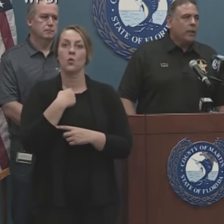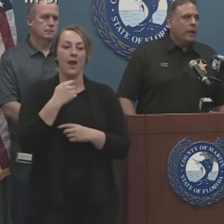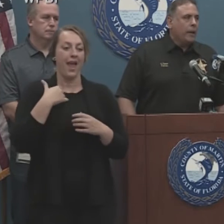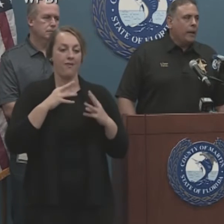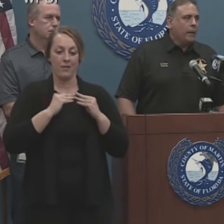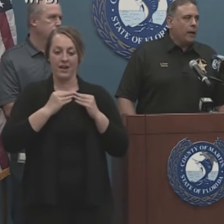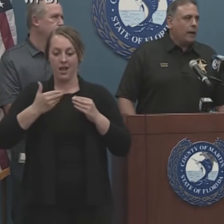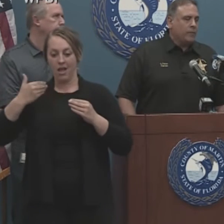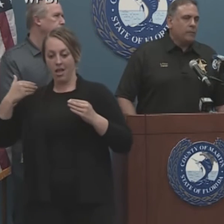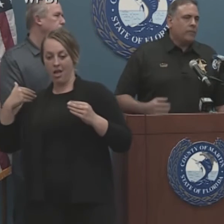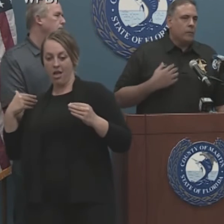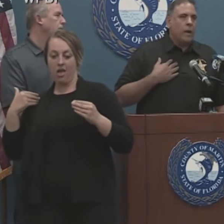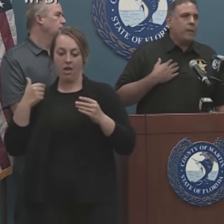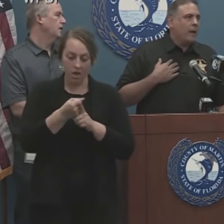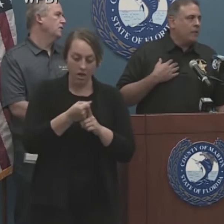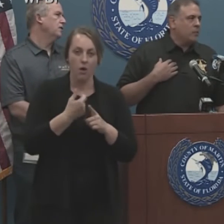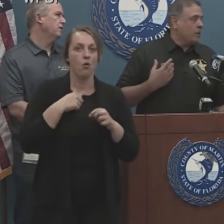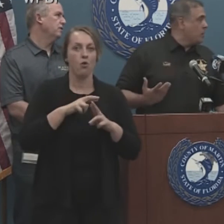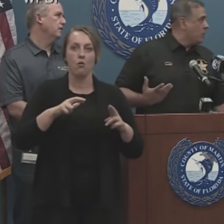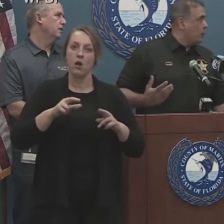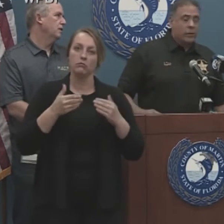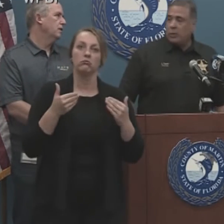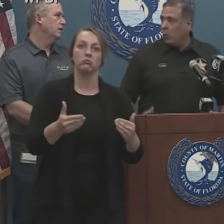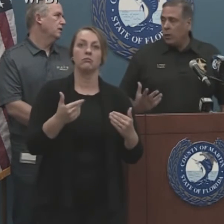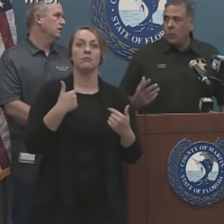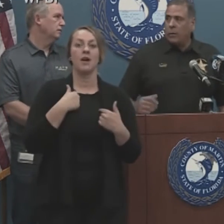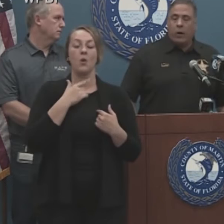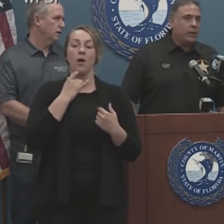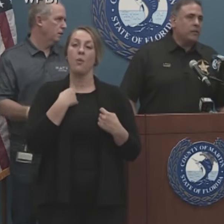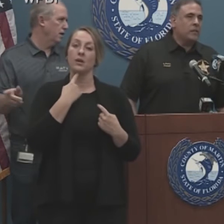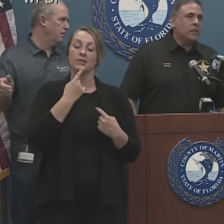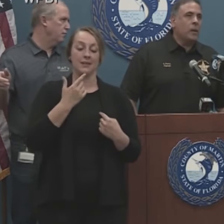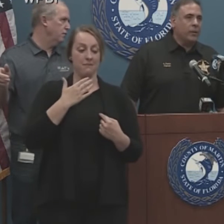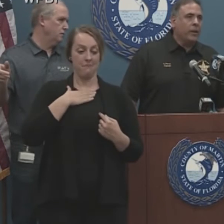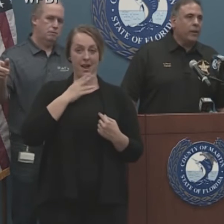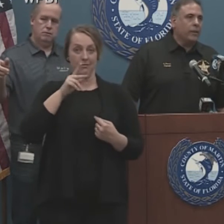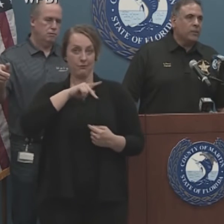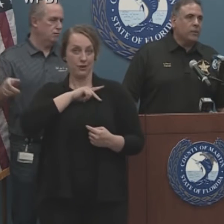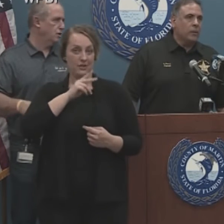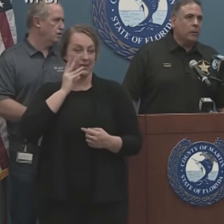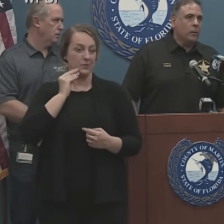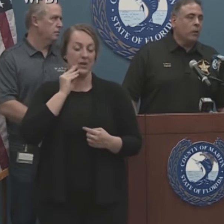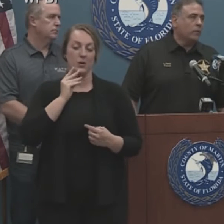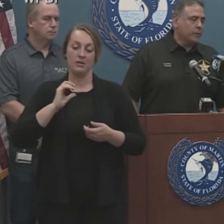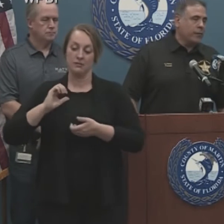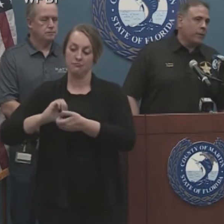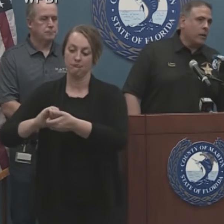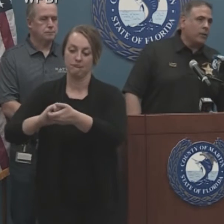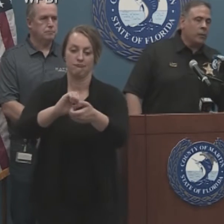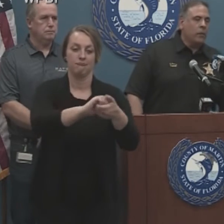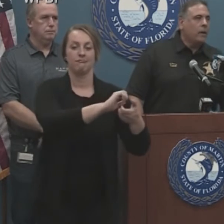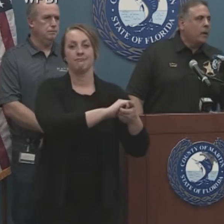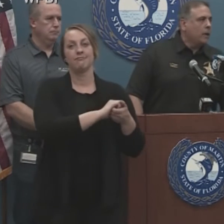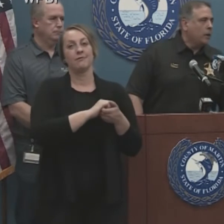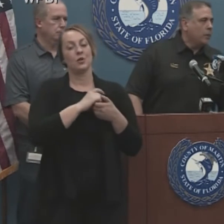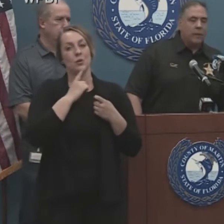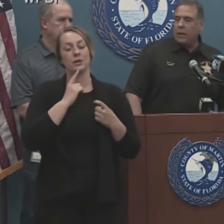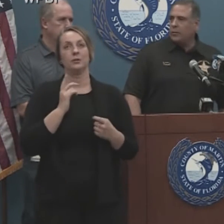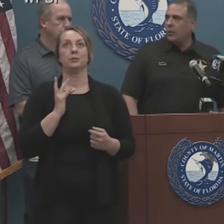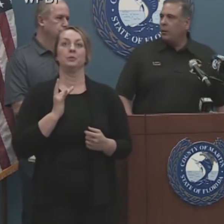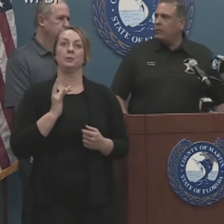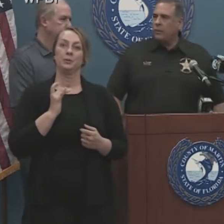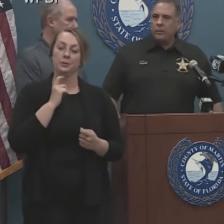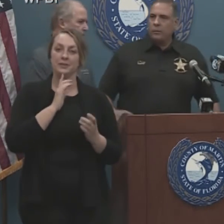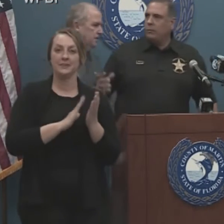roll. And from my behalf, it's been just a pleasure to work with all the entities coming together. It's been a wonderful treat for us. So with